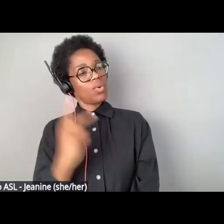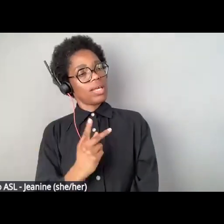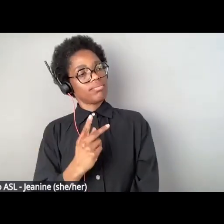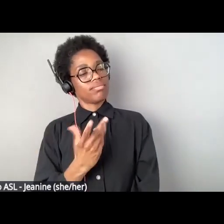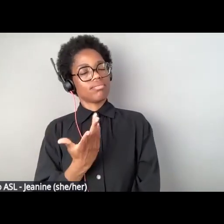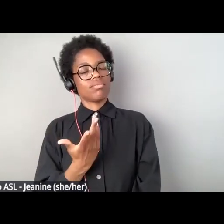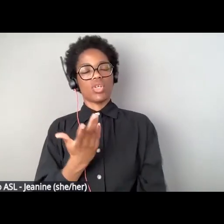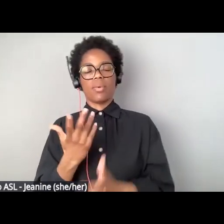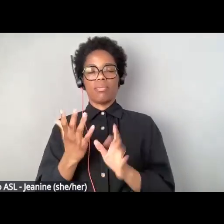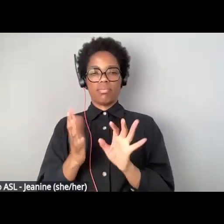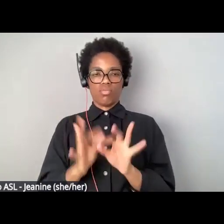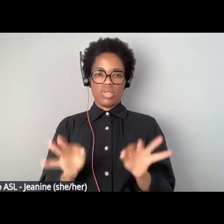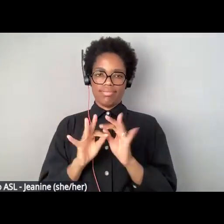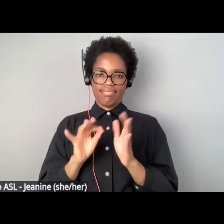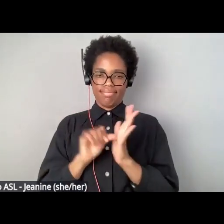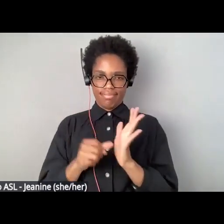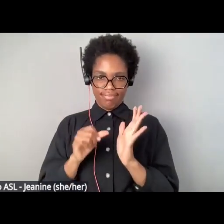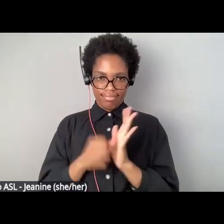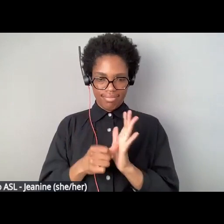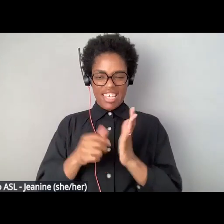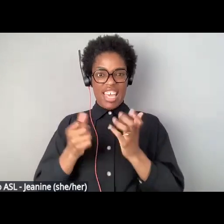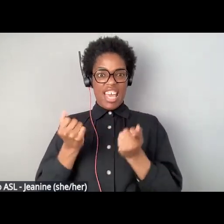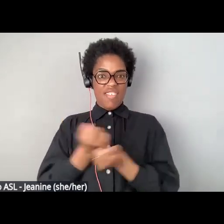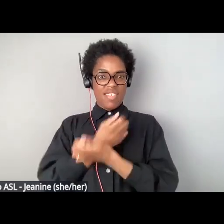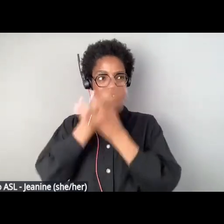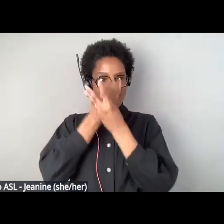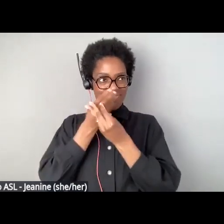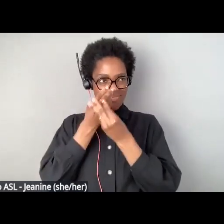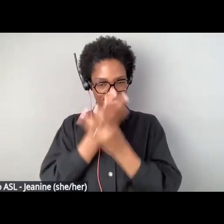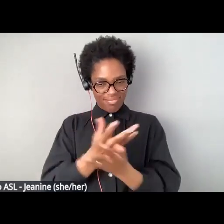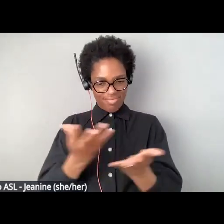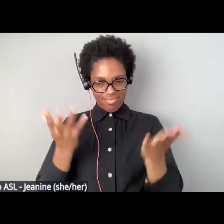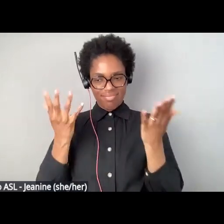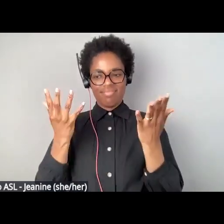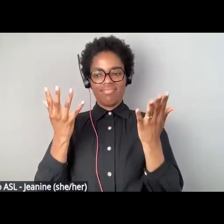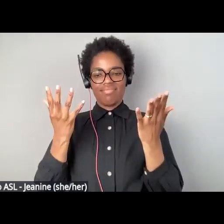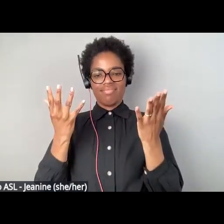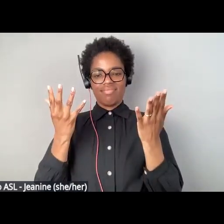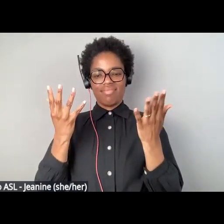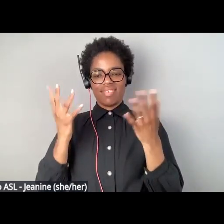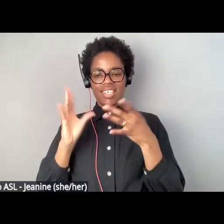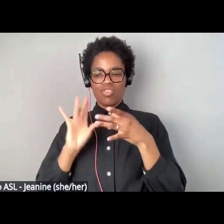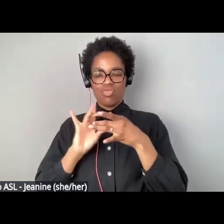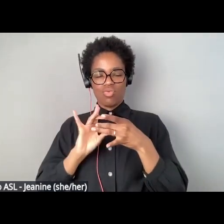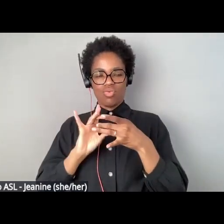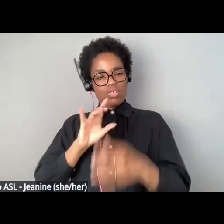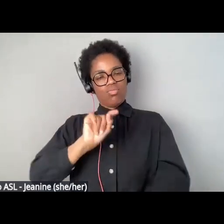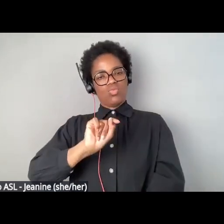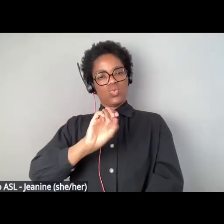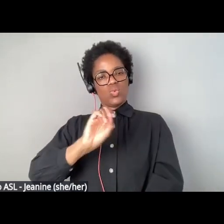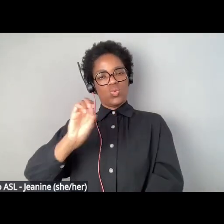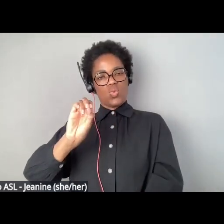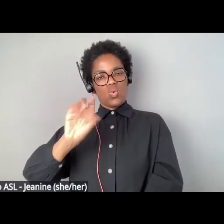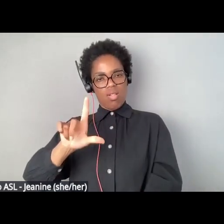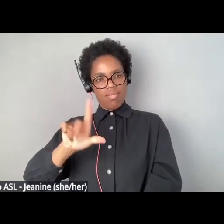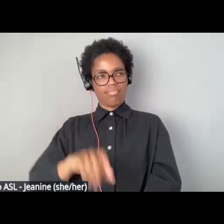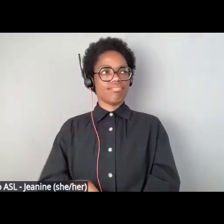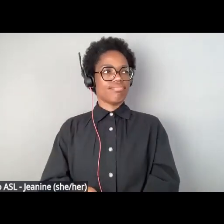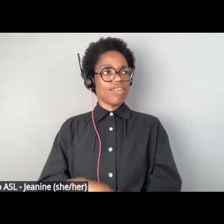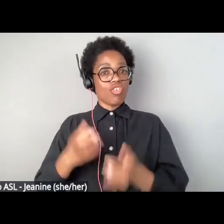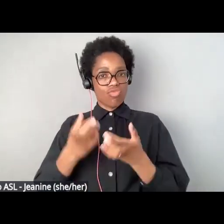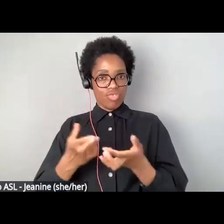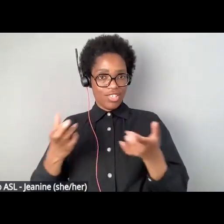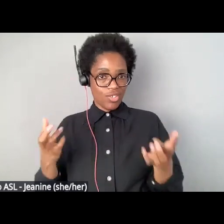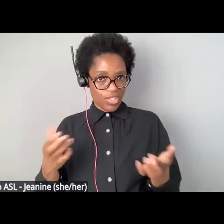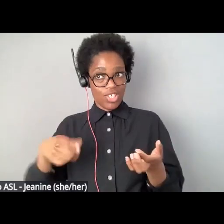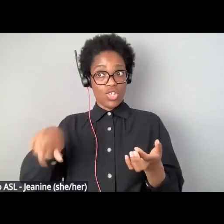number one, all of these tools, they're tools, the technologies are tools. That's great. I want you to have these tools. But the number one tool I can give you is